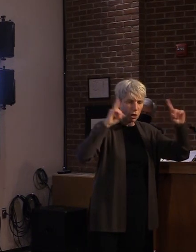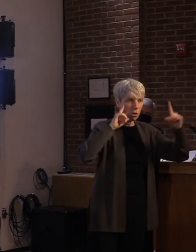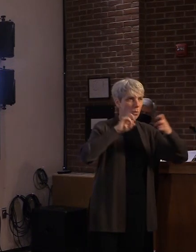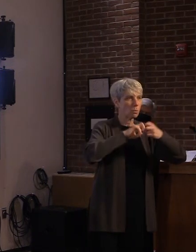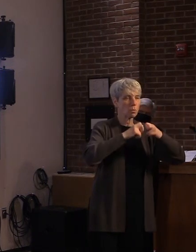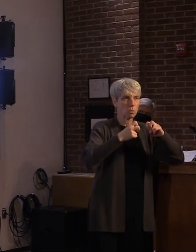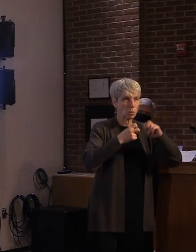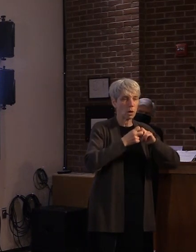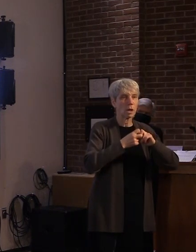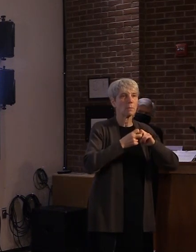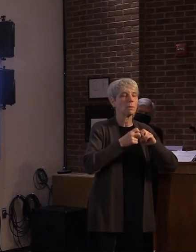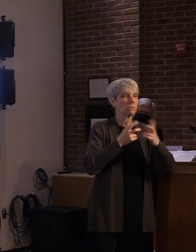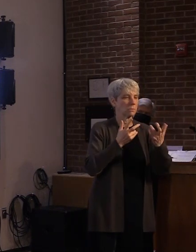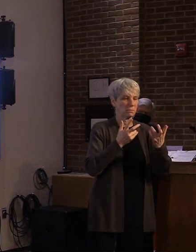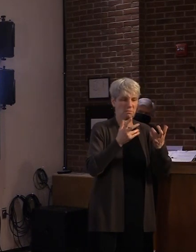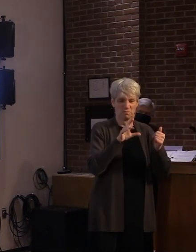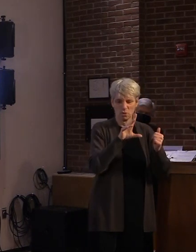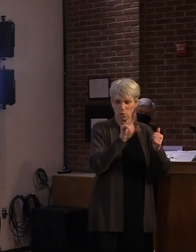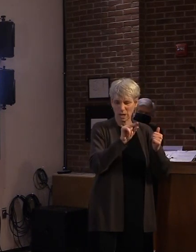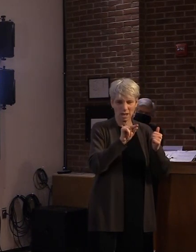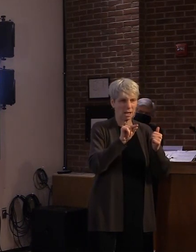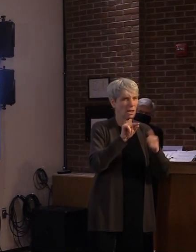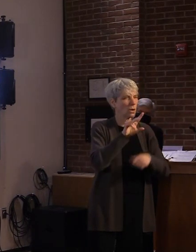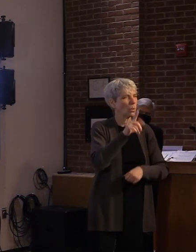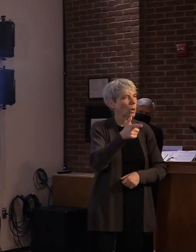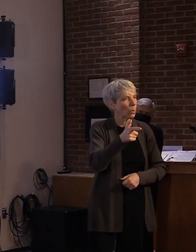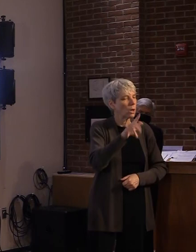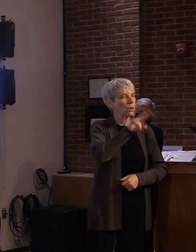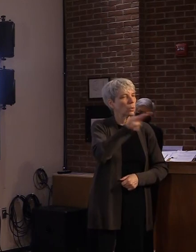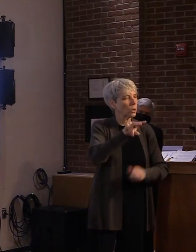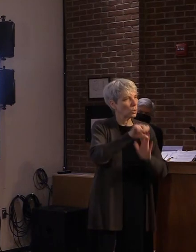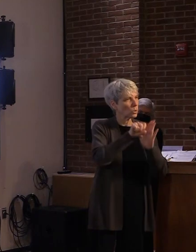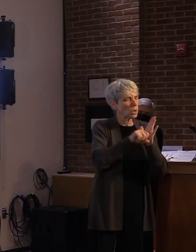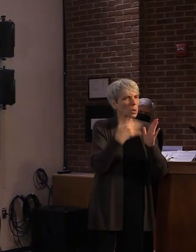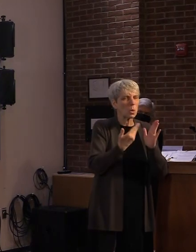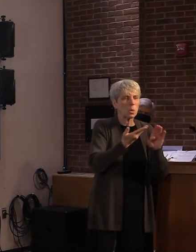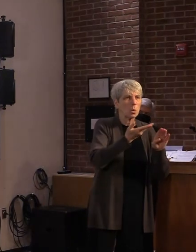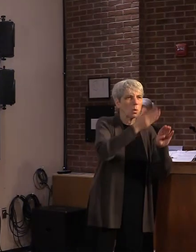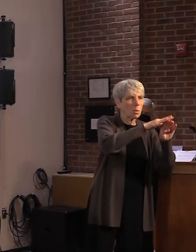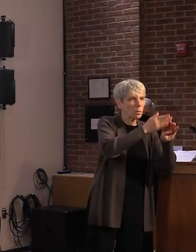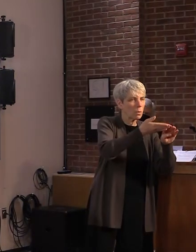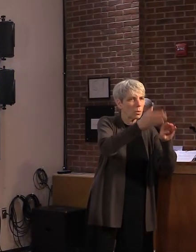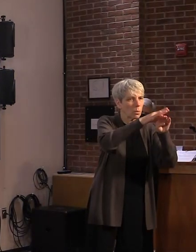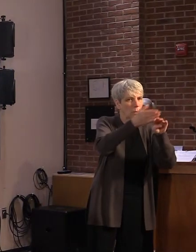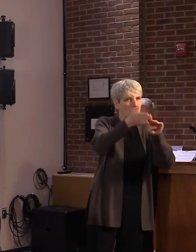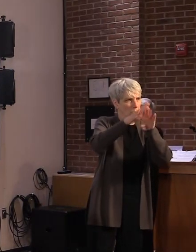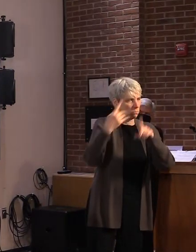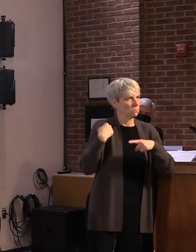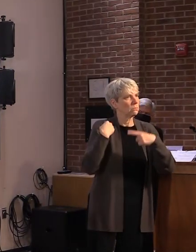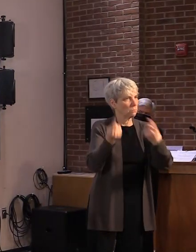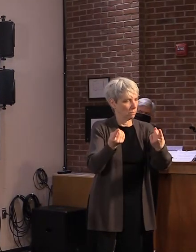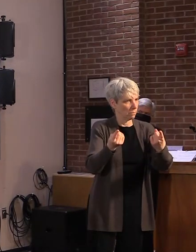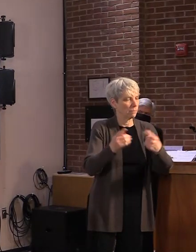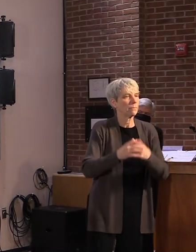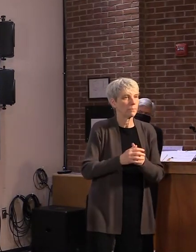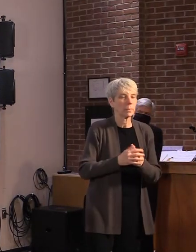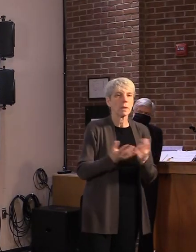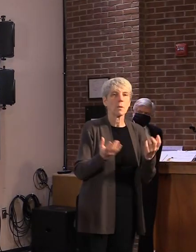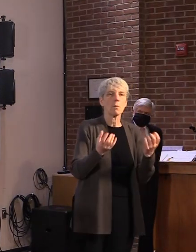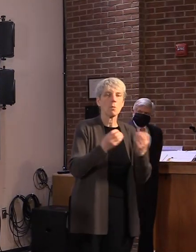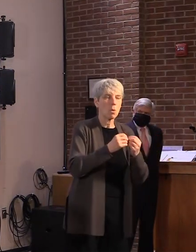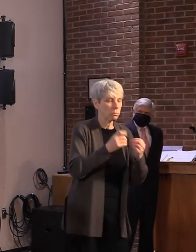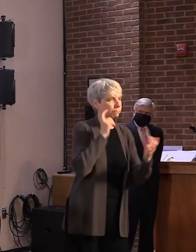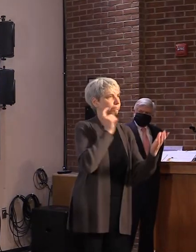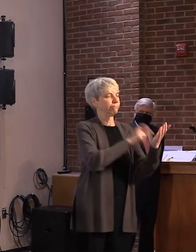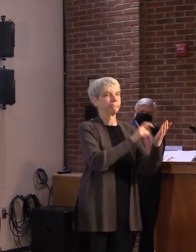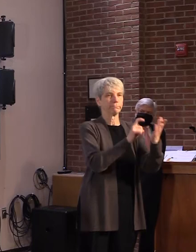minimum of 20, often 20 plus states that have had issues with increasing cases in very